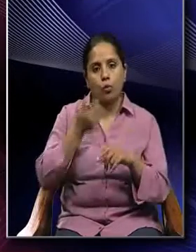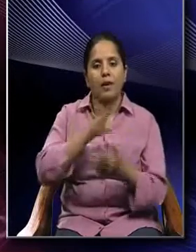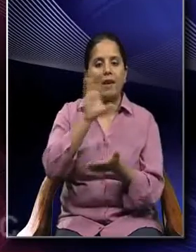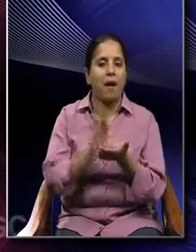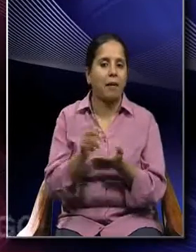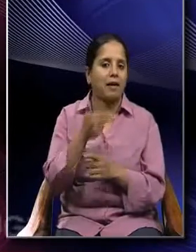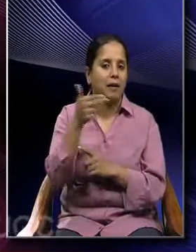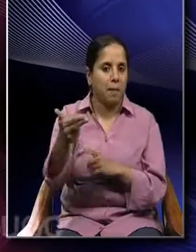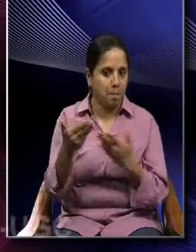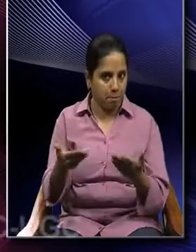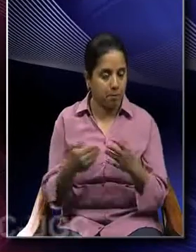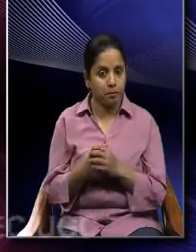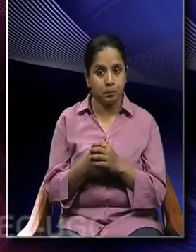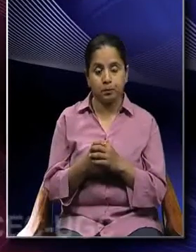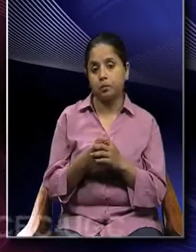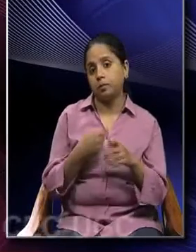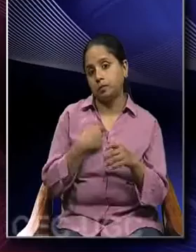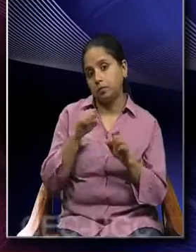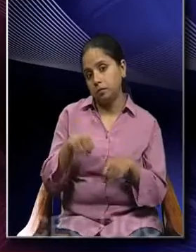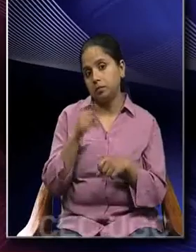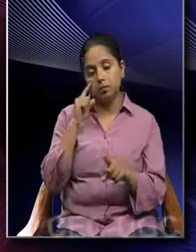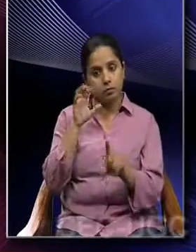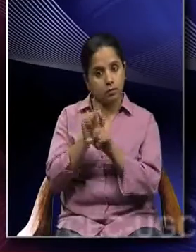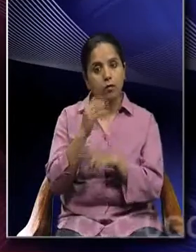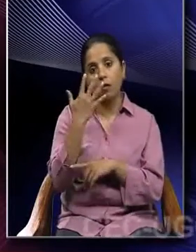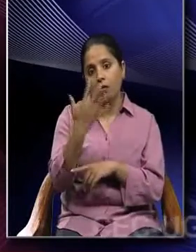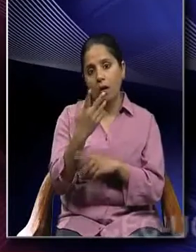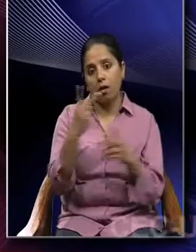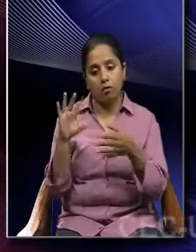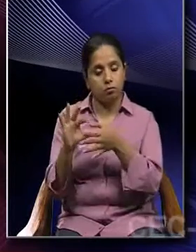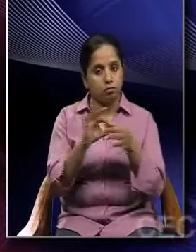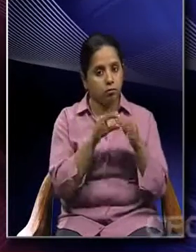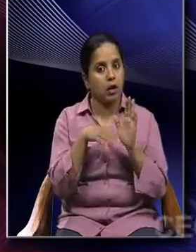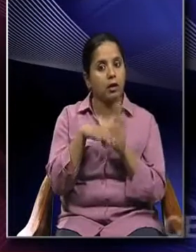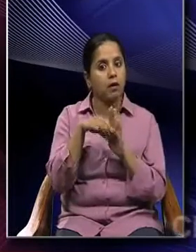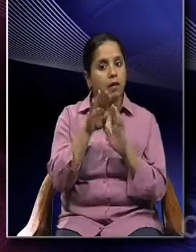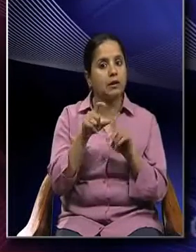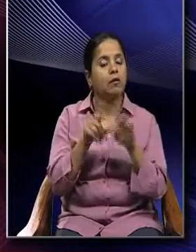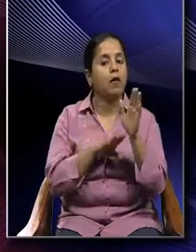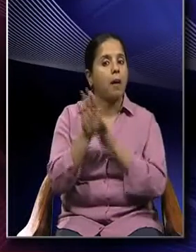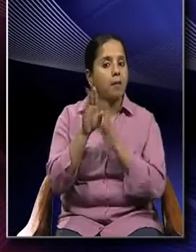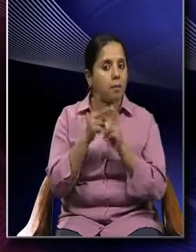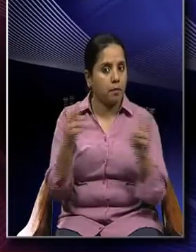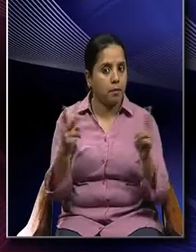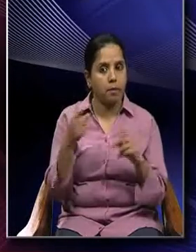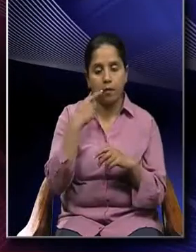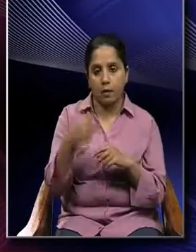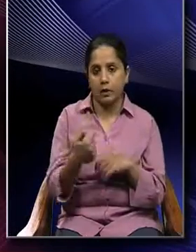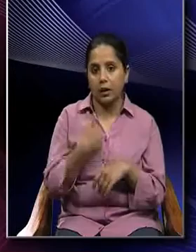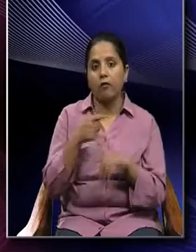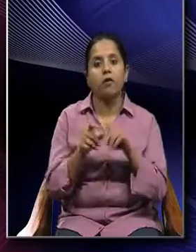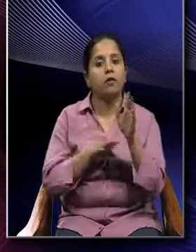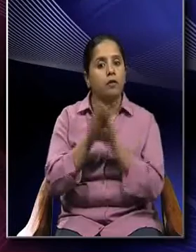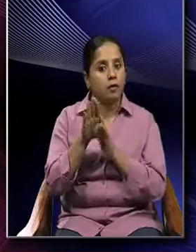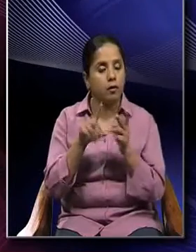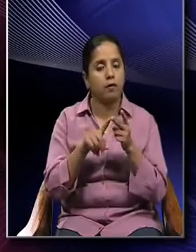nowadays. So in fact, we can identify 5 interlinked levels of development, what you call as self-development,